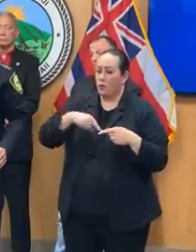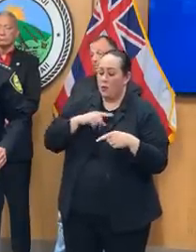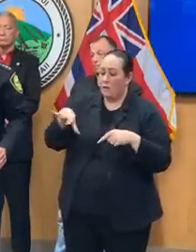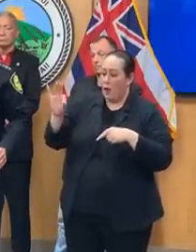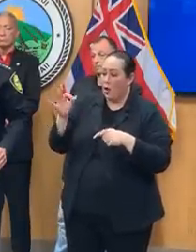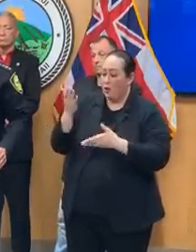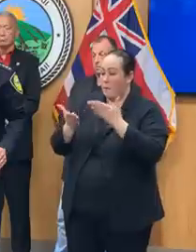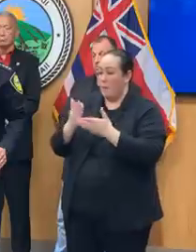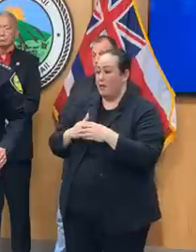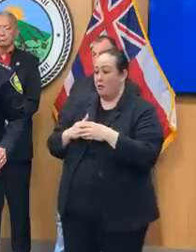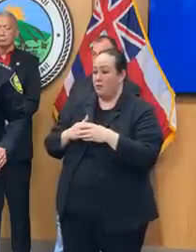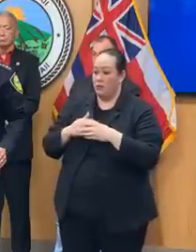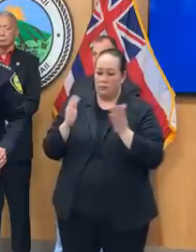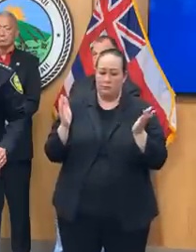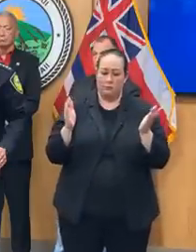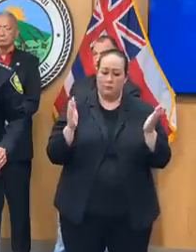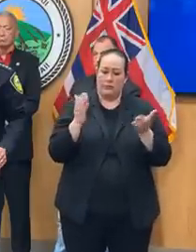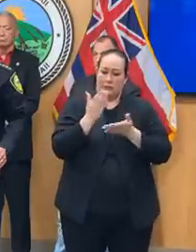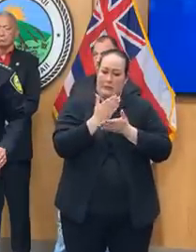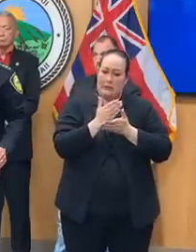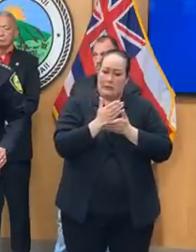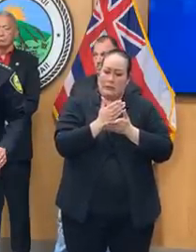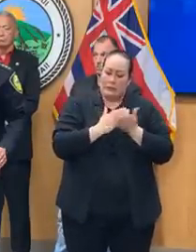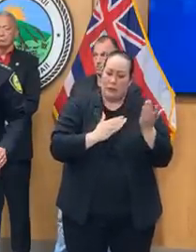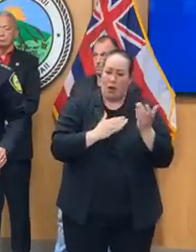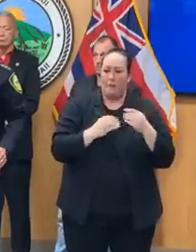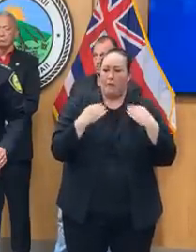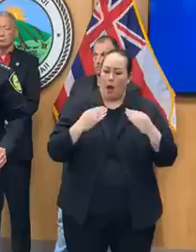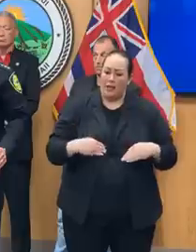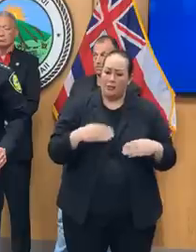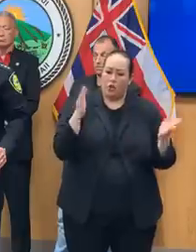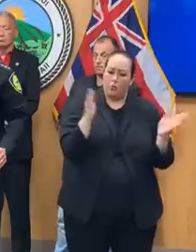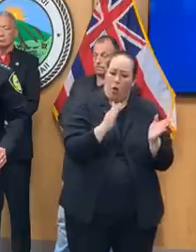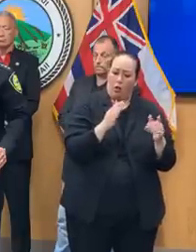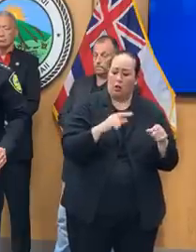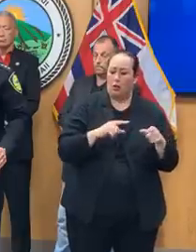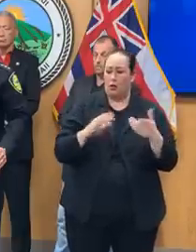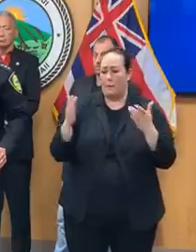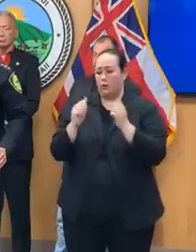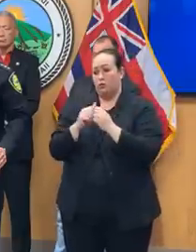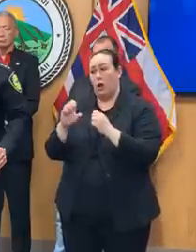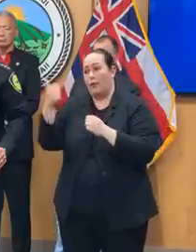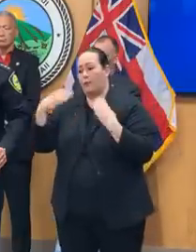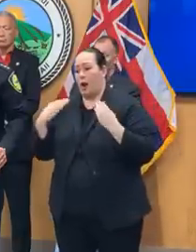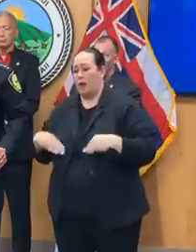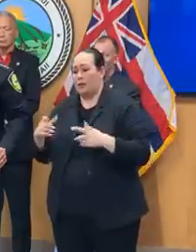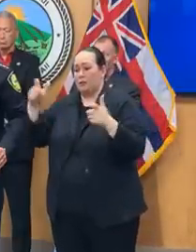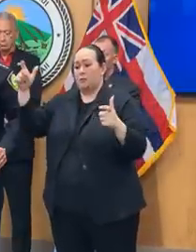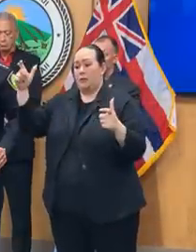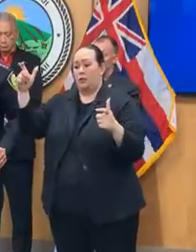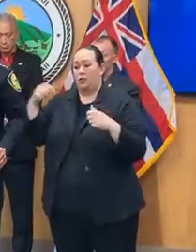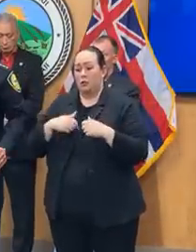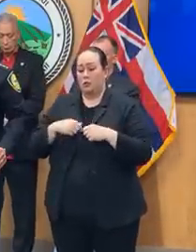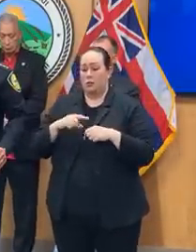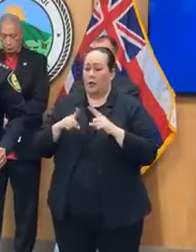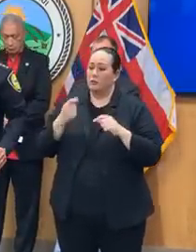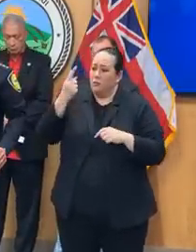maybe smaller than other remains? I'm not going to sit here and sensationalize that. But the answer to that is